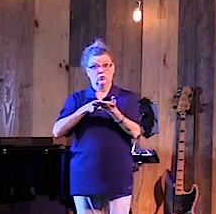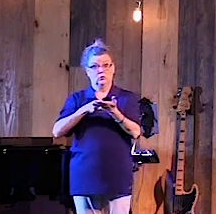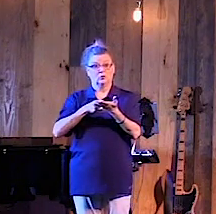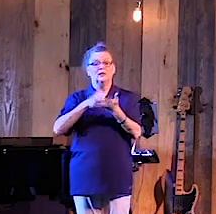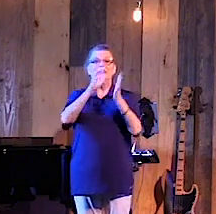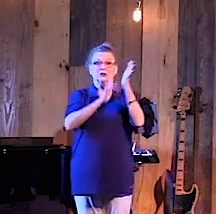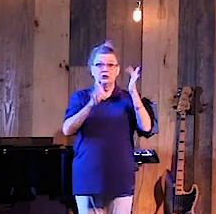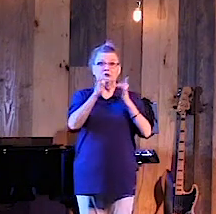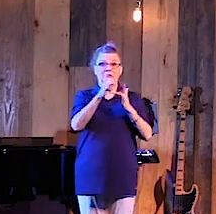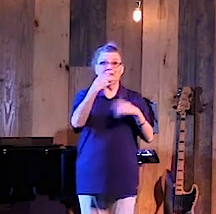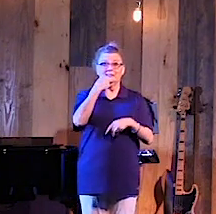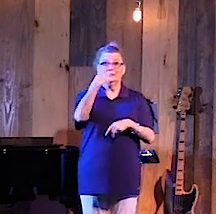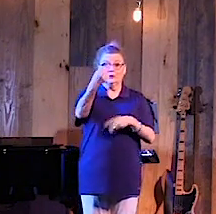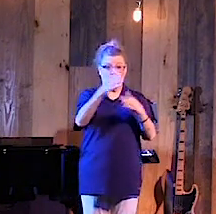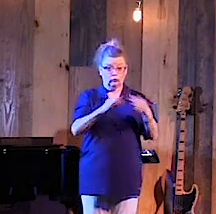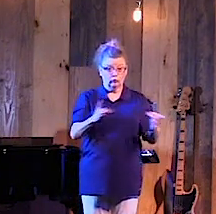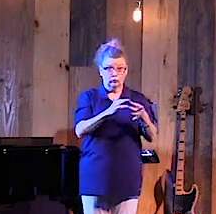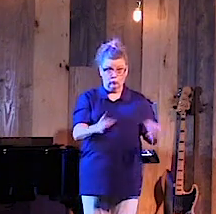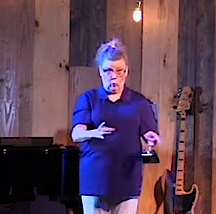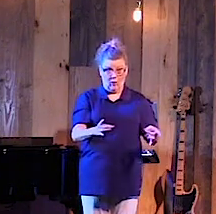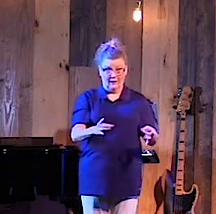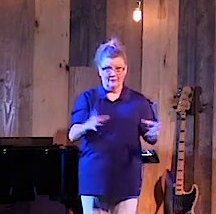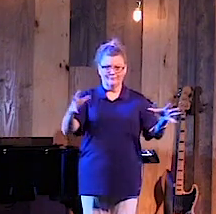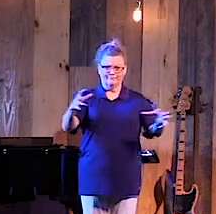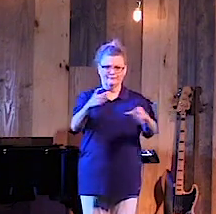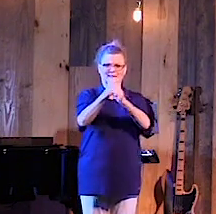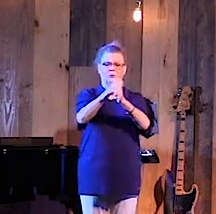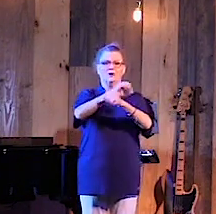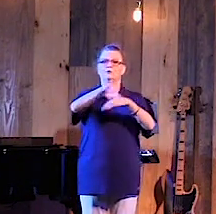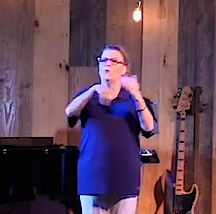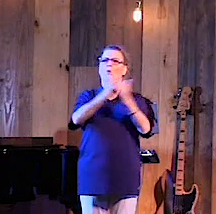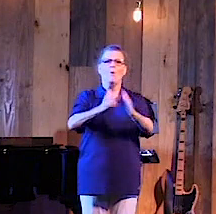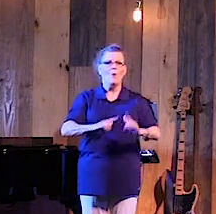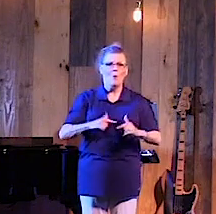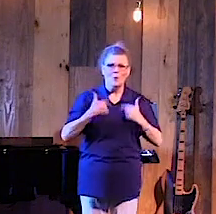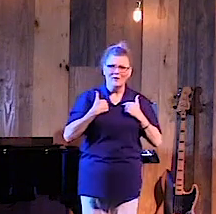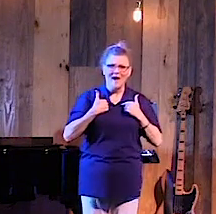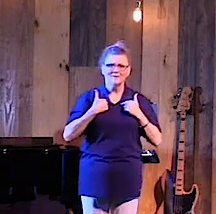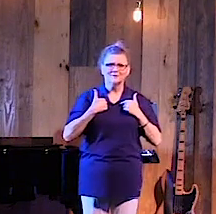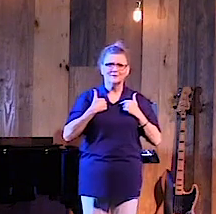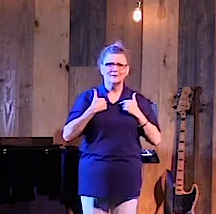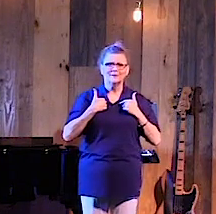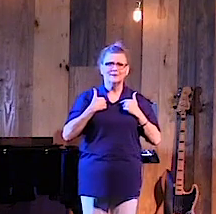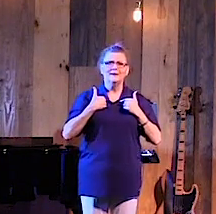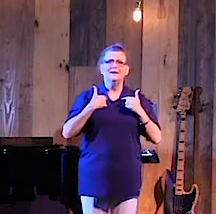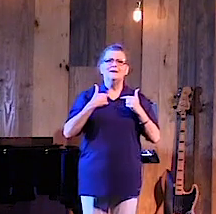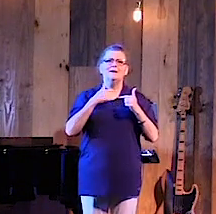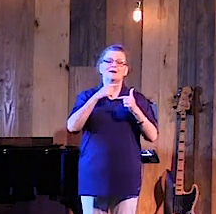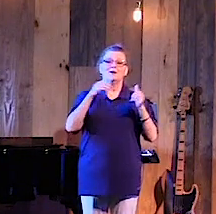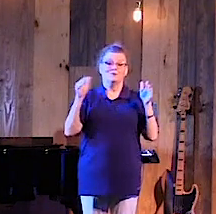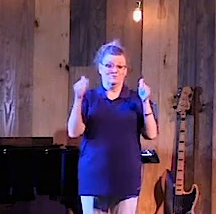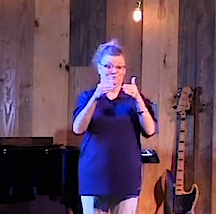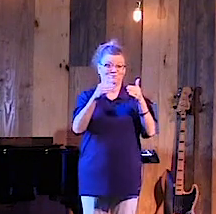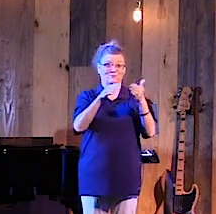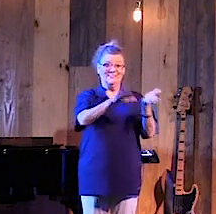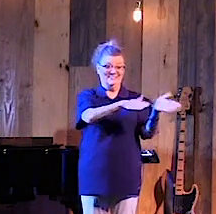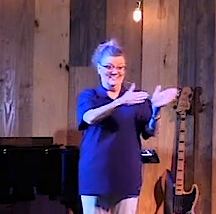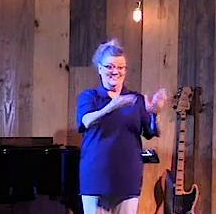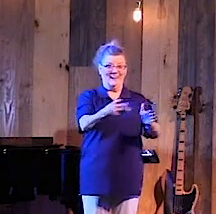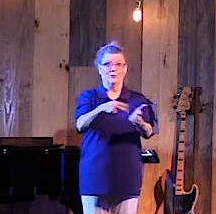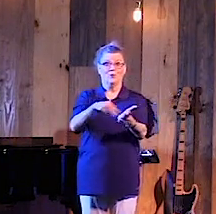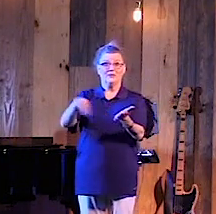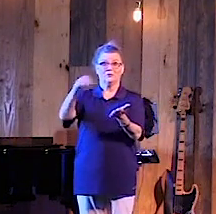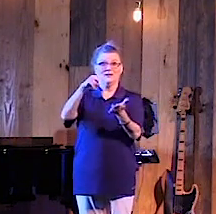that basically summarized his entire life, a life whose defining moment was death and resurrection. And it's the